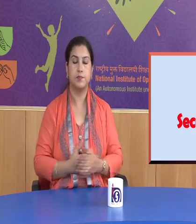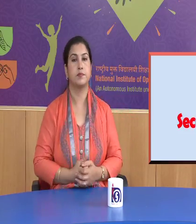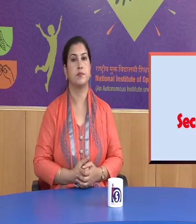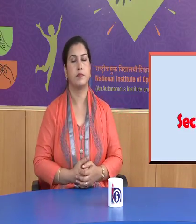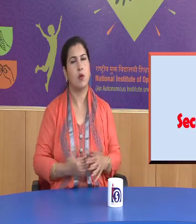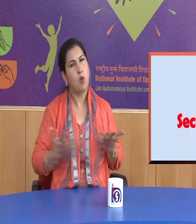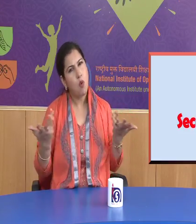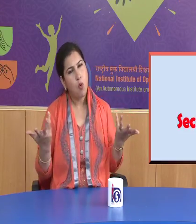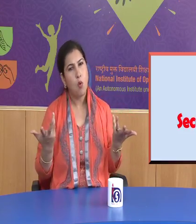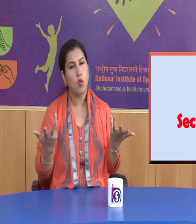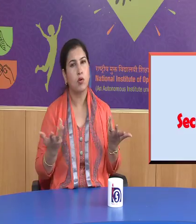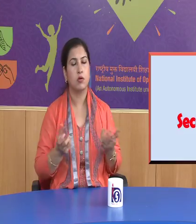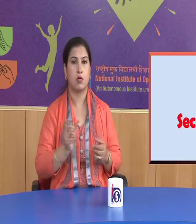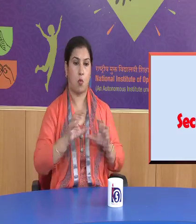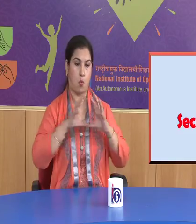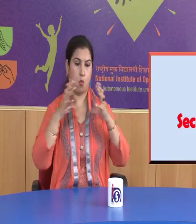or the world.